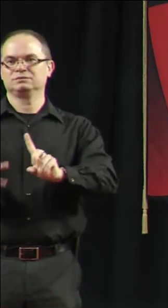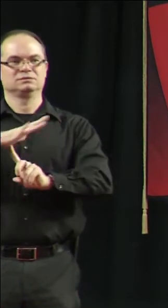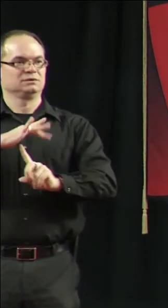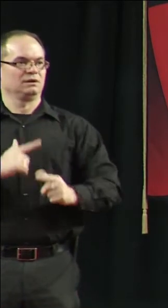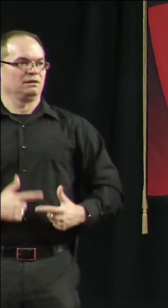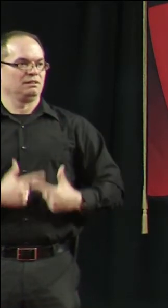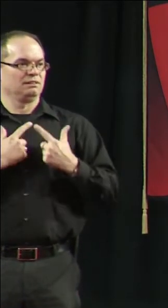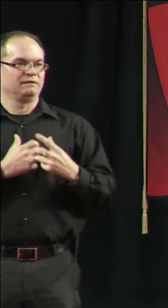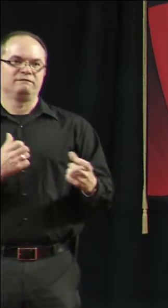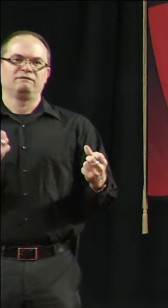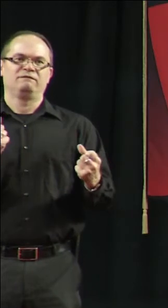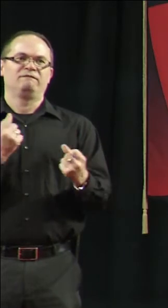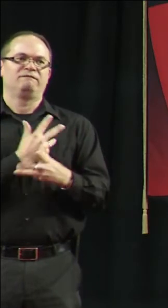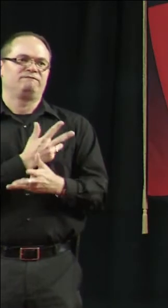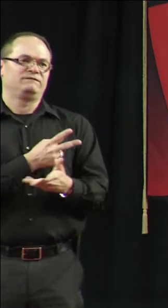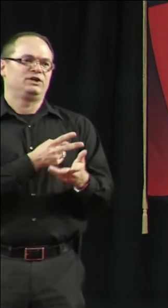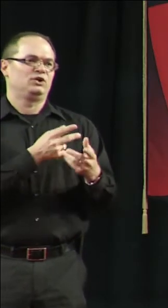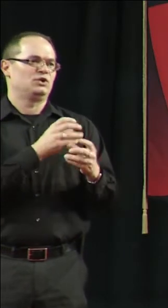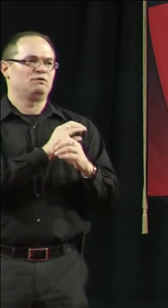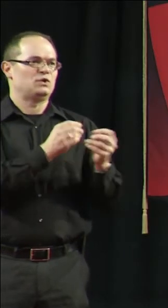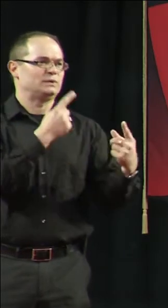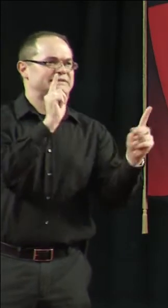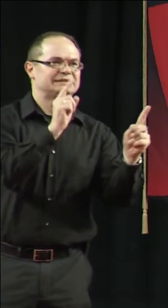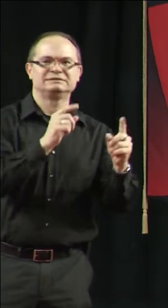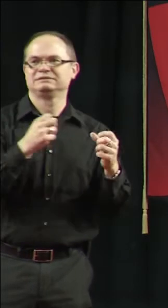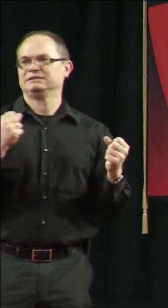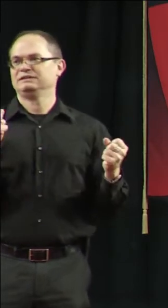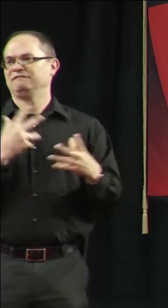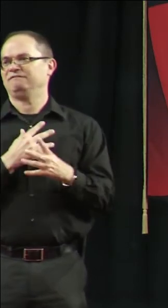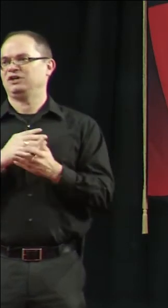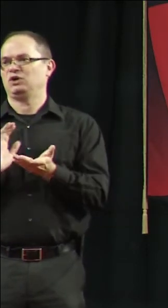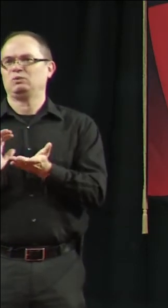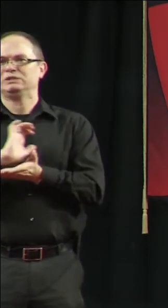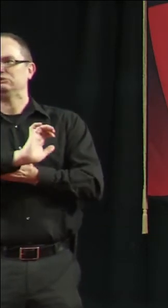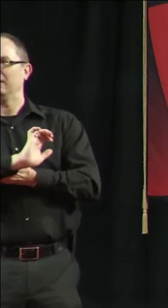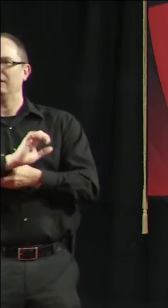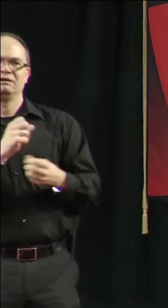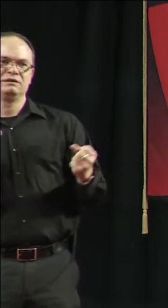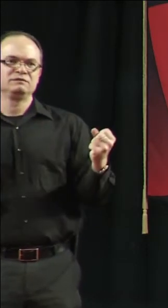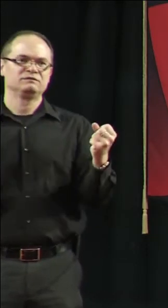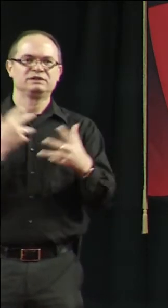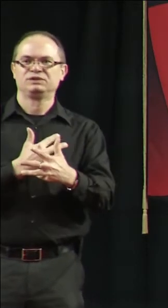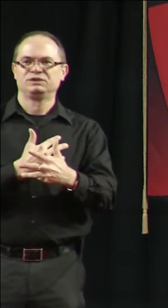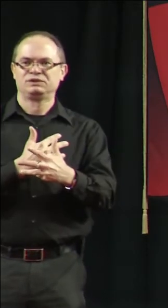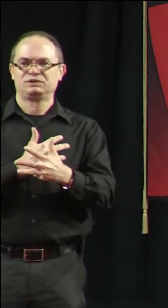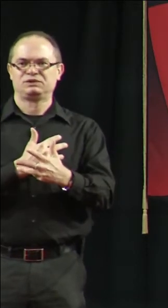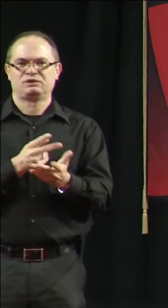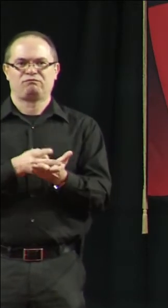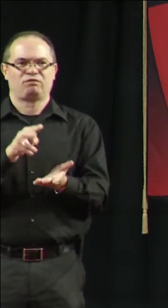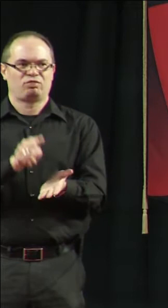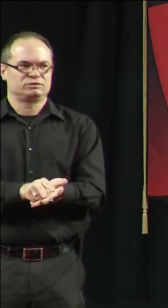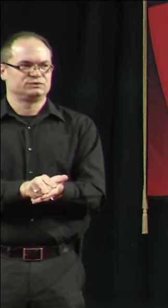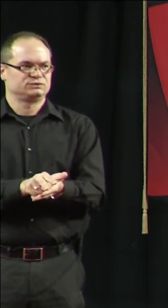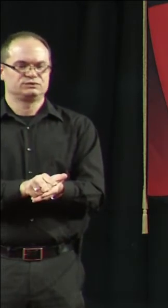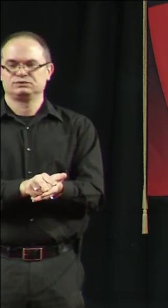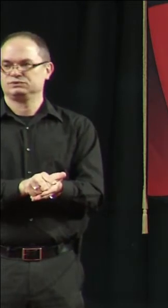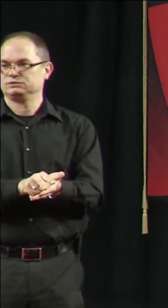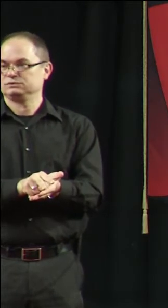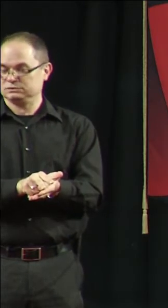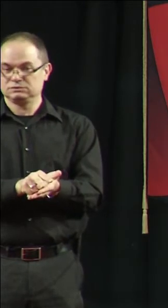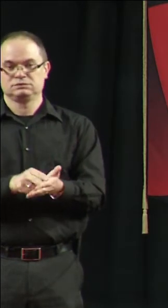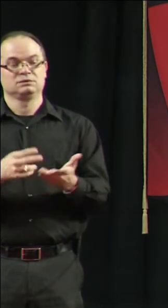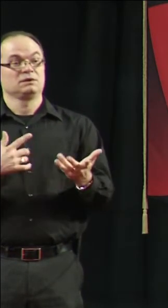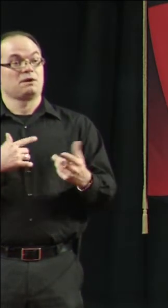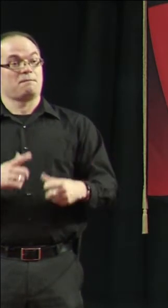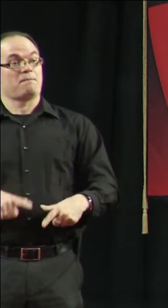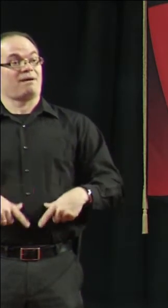is fear of not succeeding, the fear of being rejected, and the fear of losing. Living a life